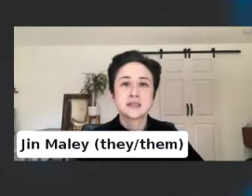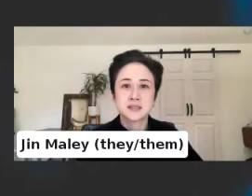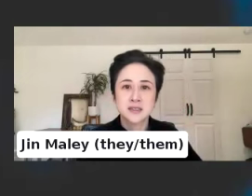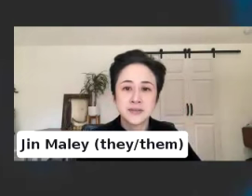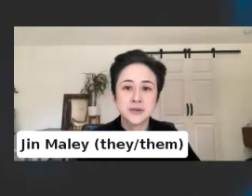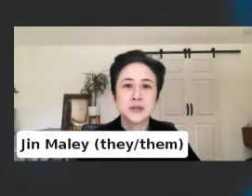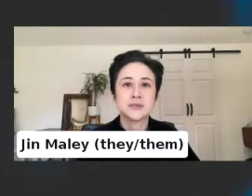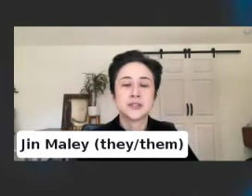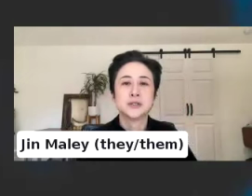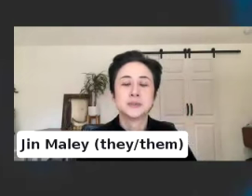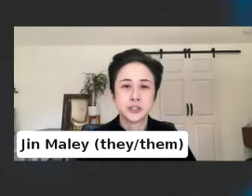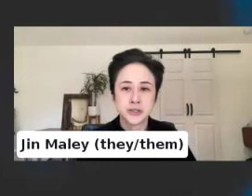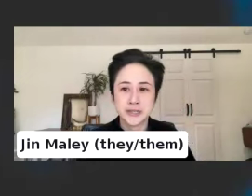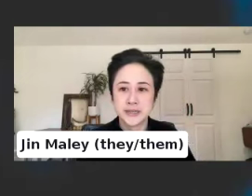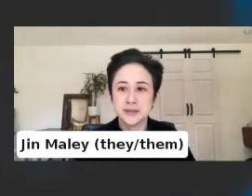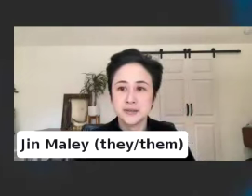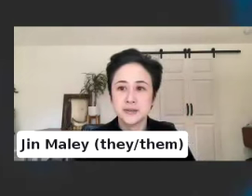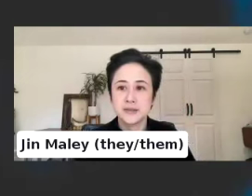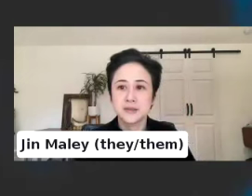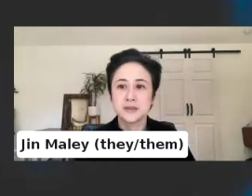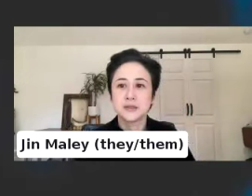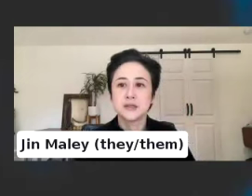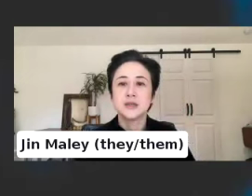the next level of their maturity.